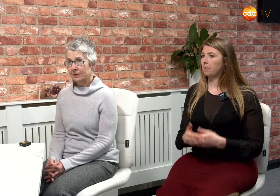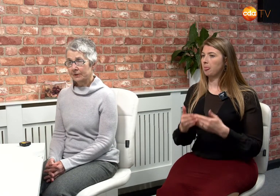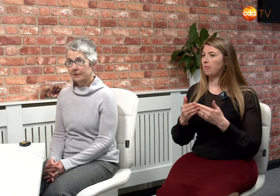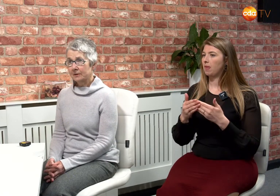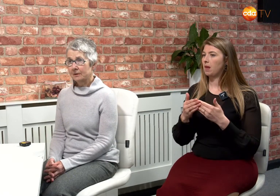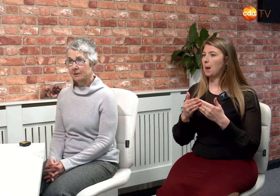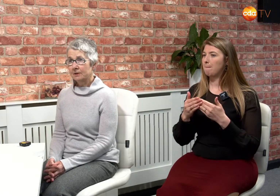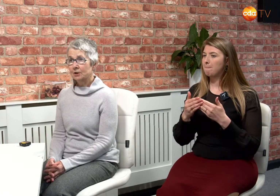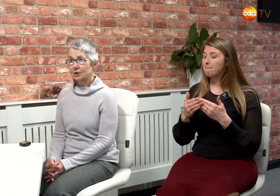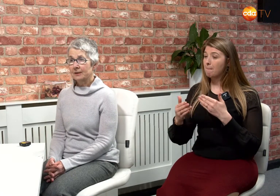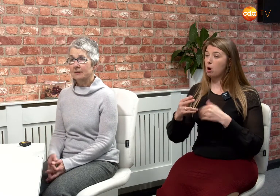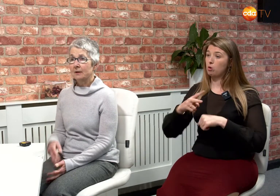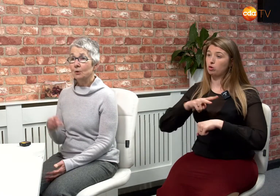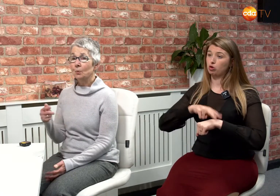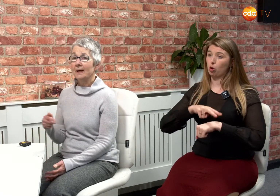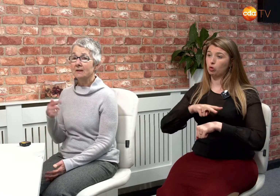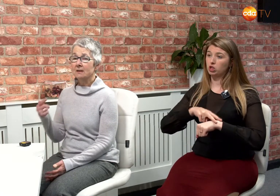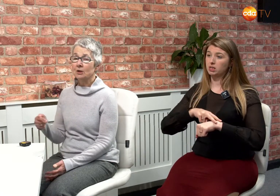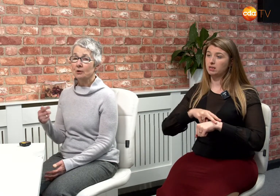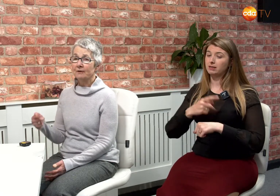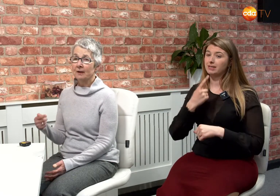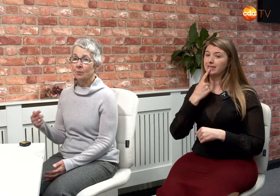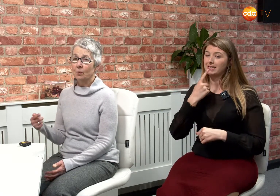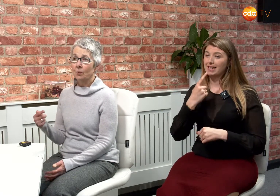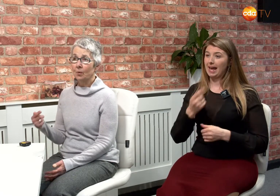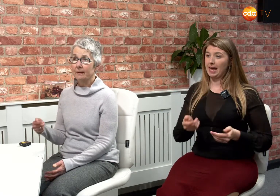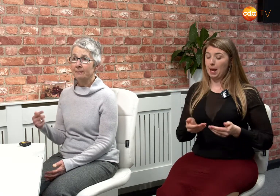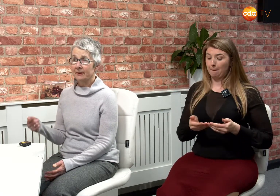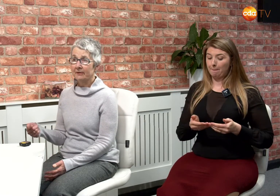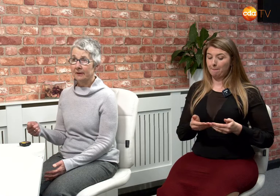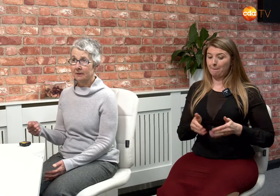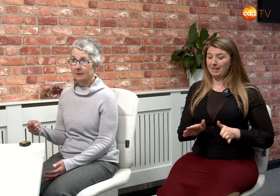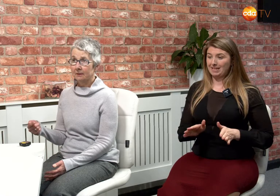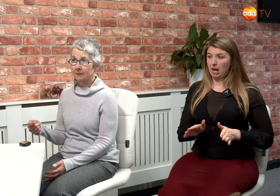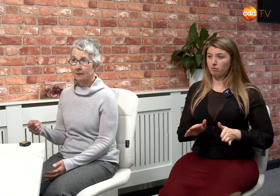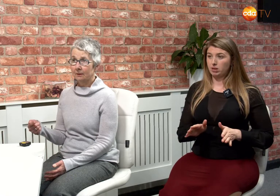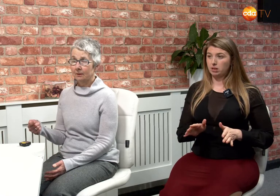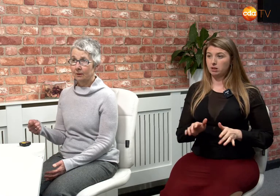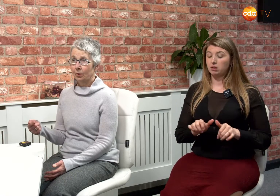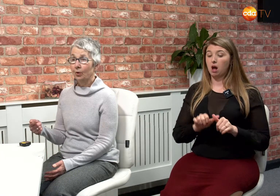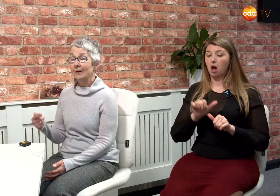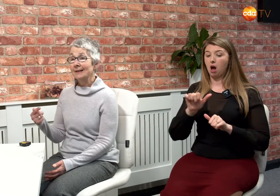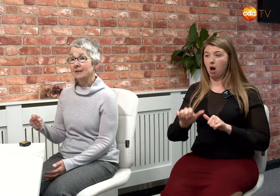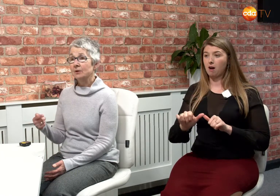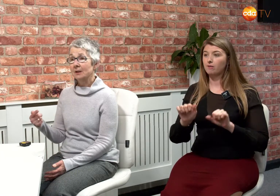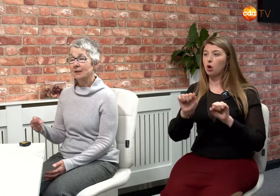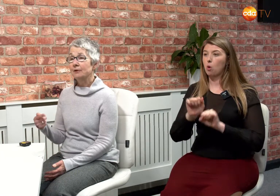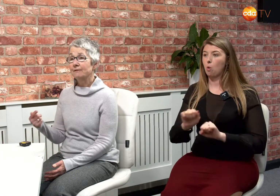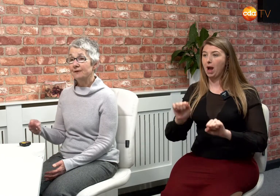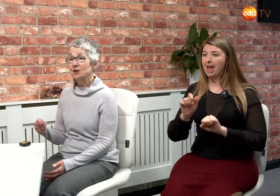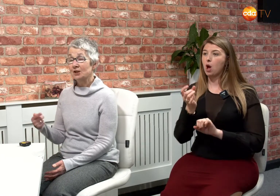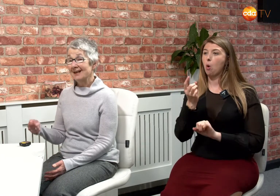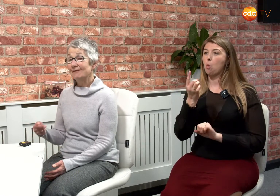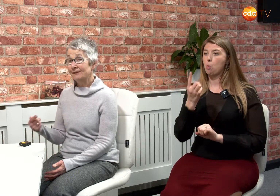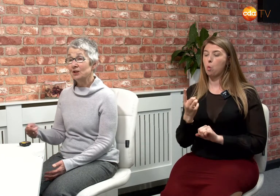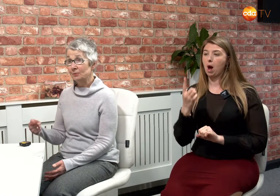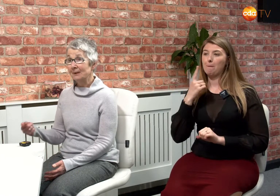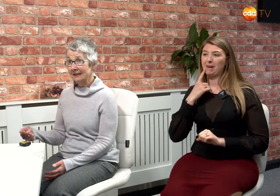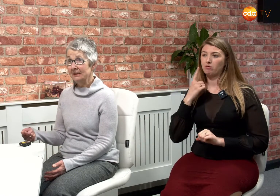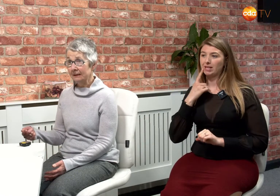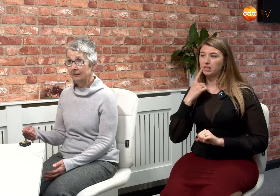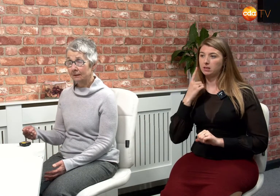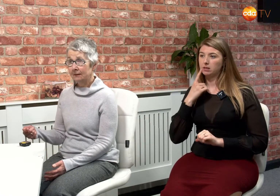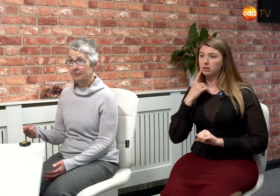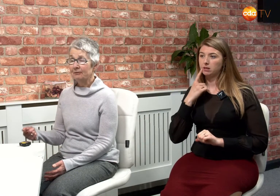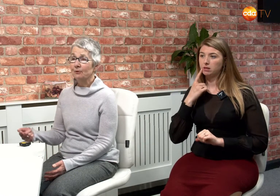Most doctors suggest that you wait until you've had one period, or at least until you've